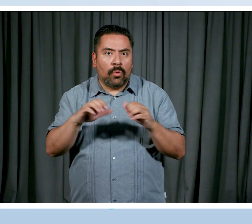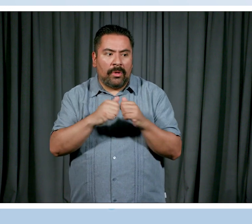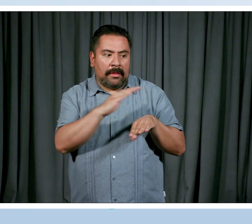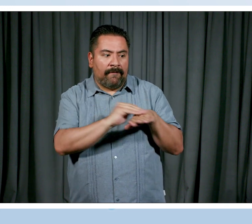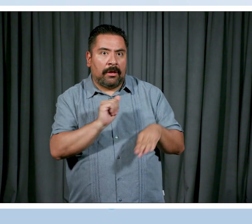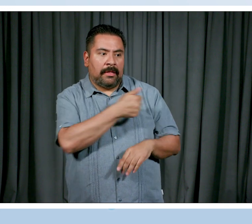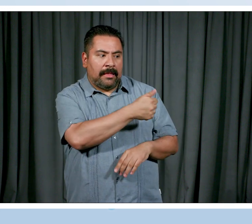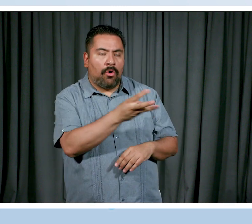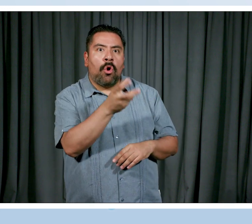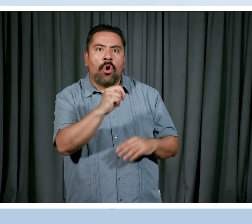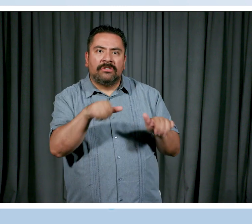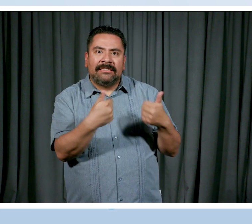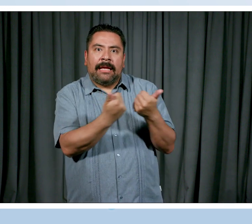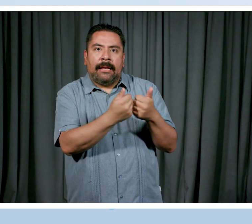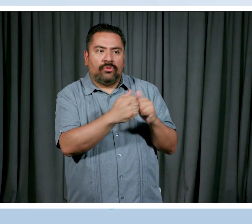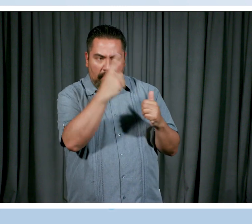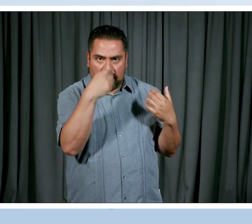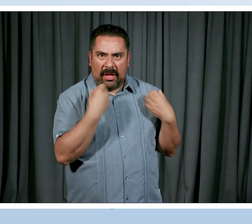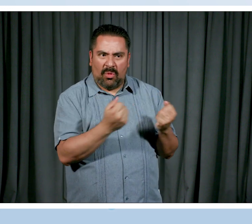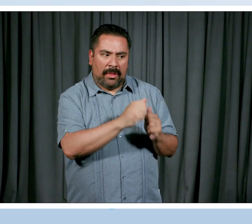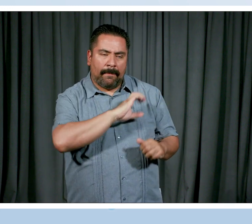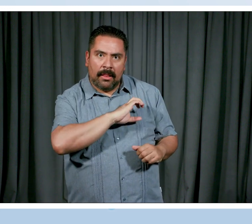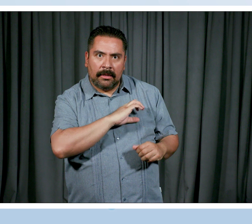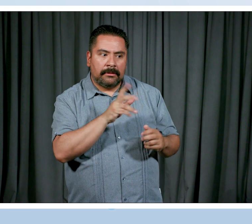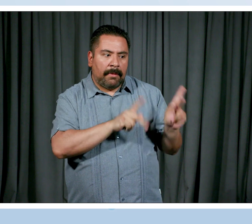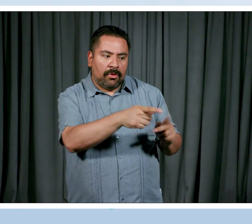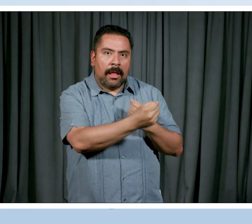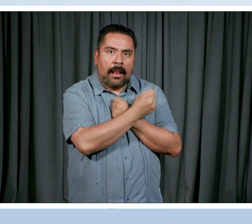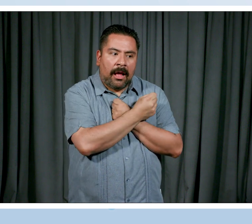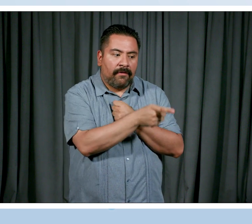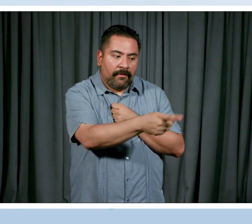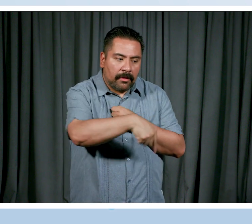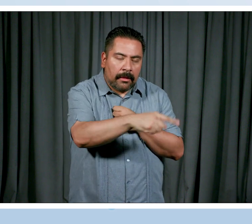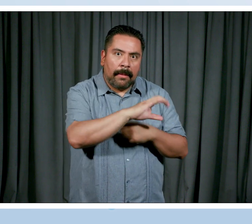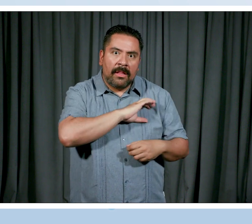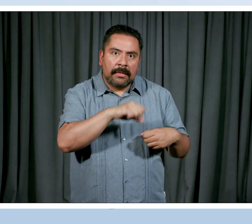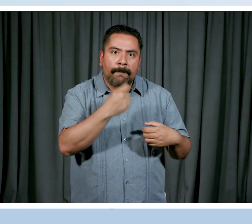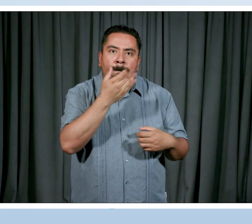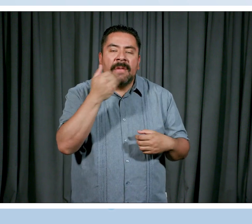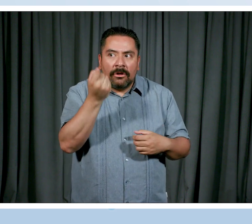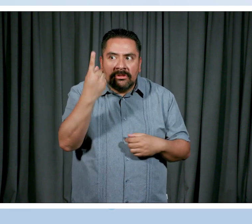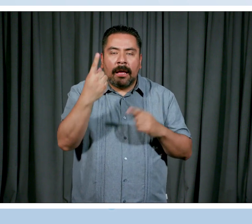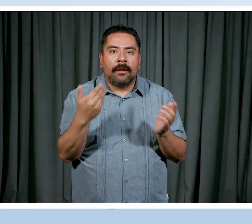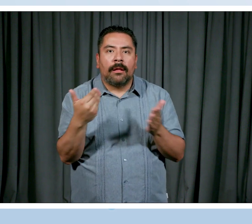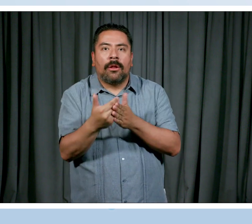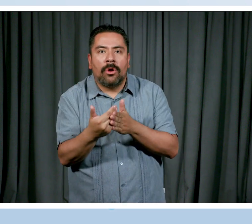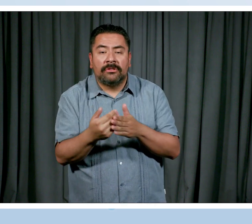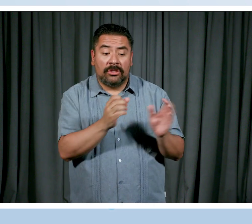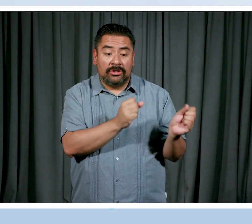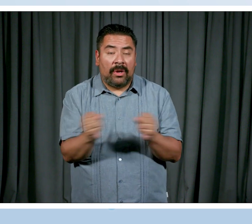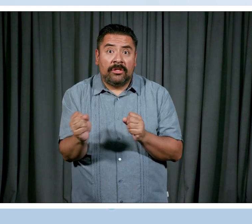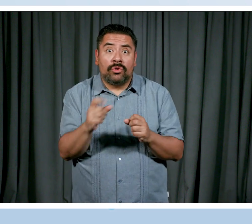their own challenges with mental health, certainly in people that they love, so that they can better understand and become close. And the strategy really is